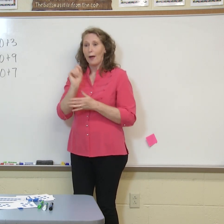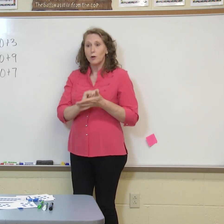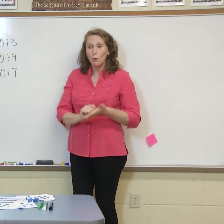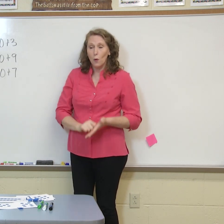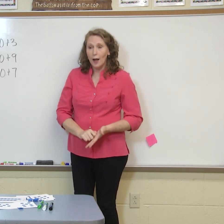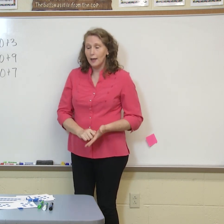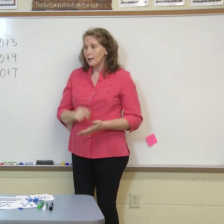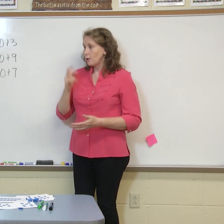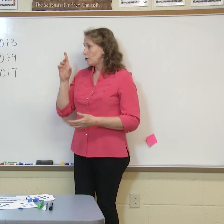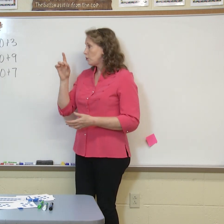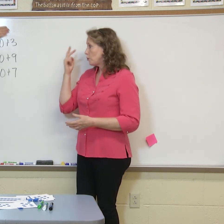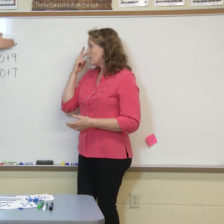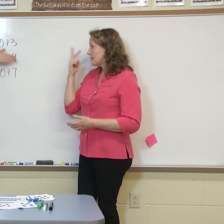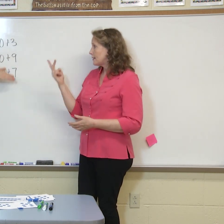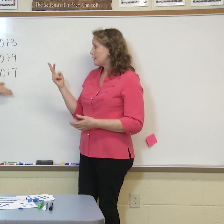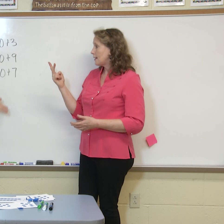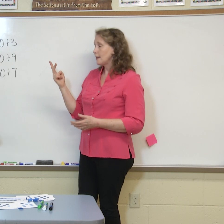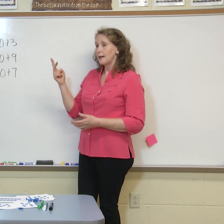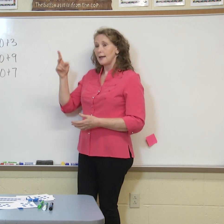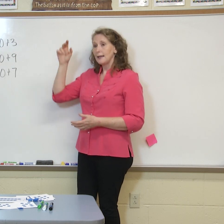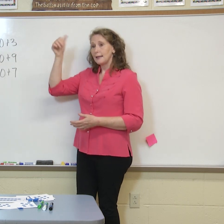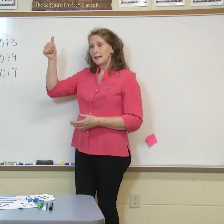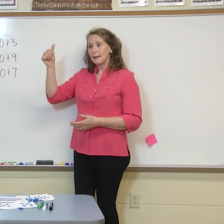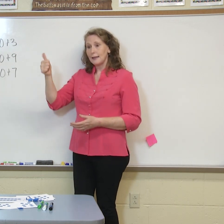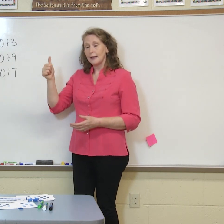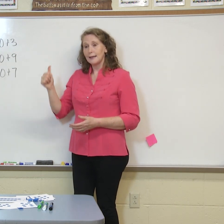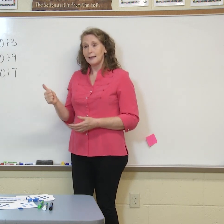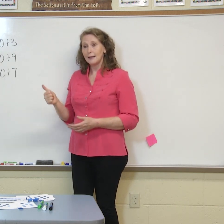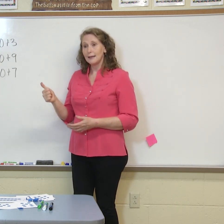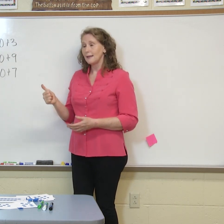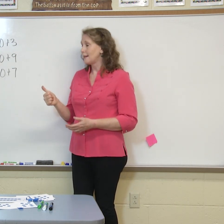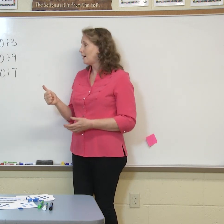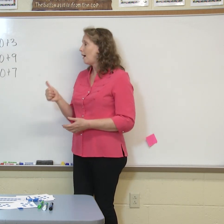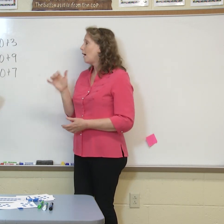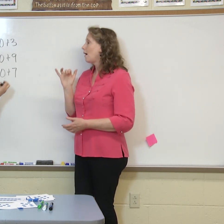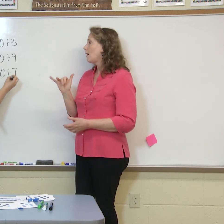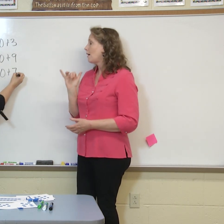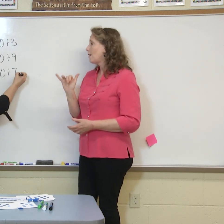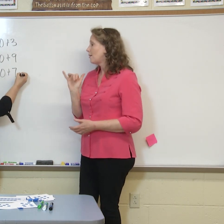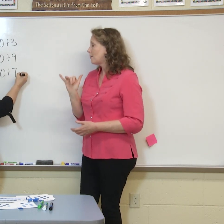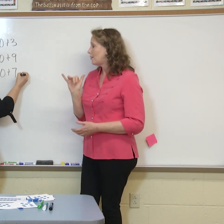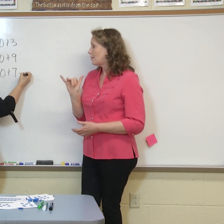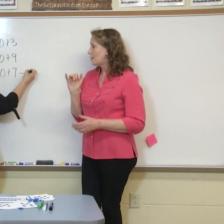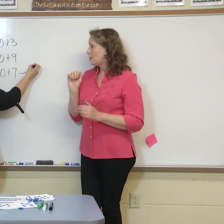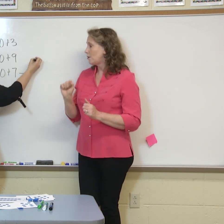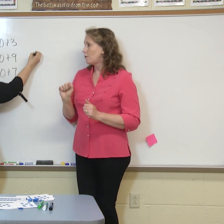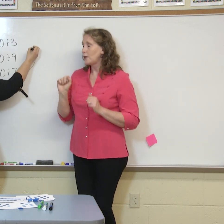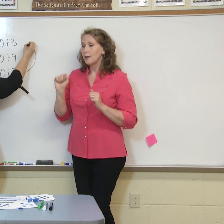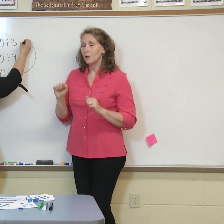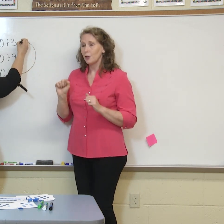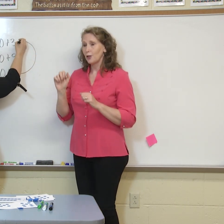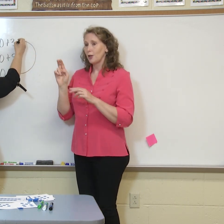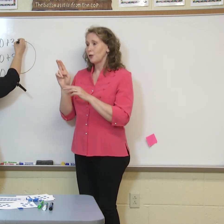see a combination of 10 in this list? Oh,